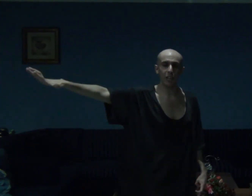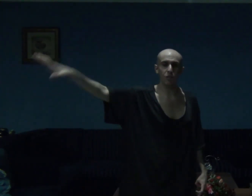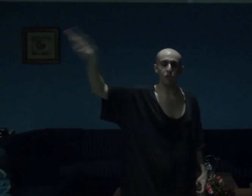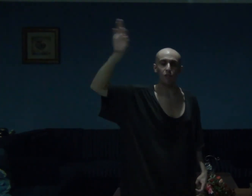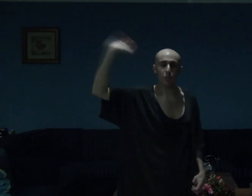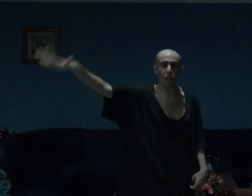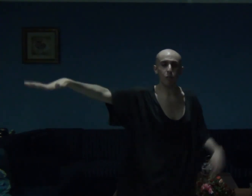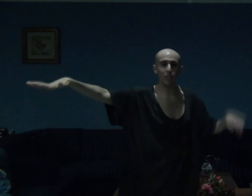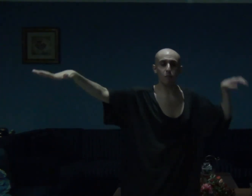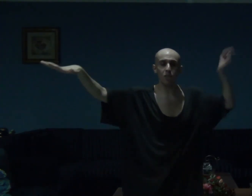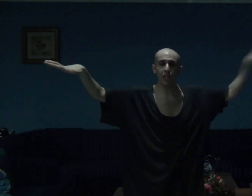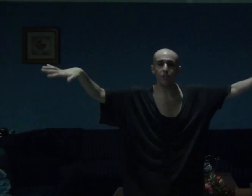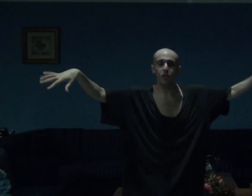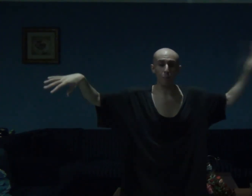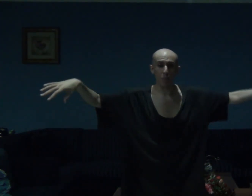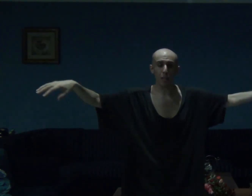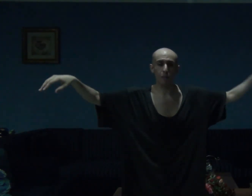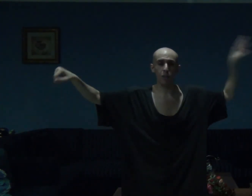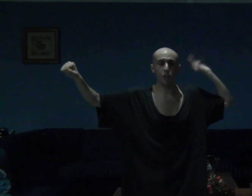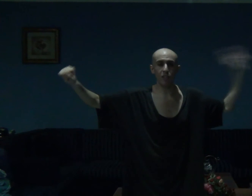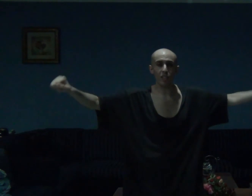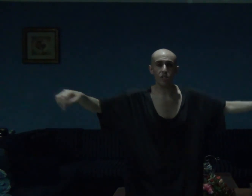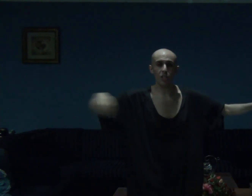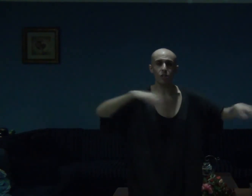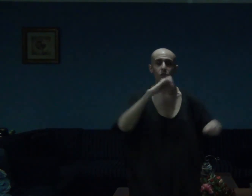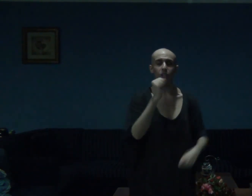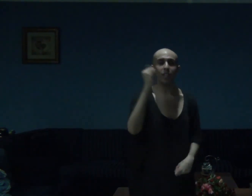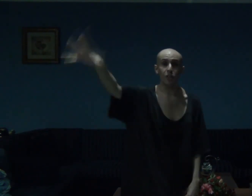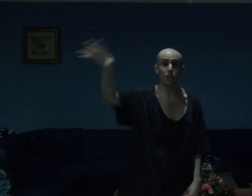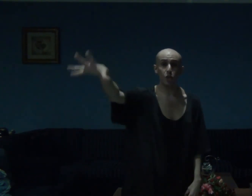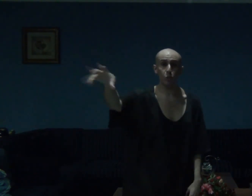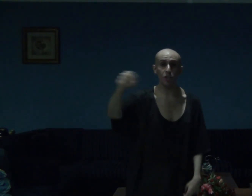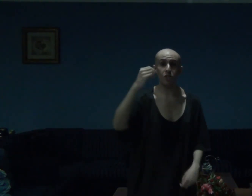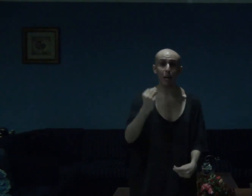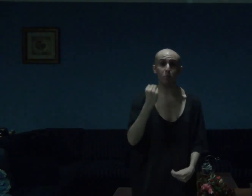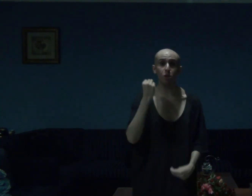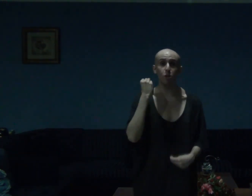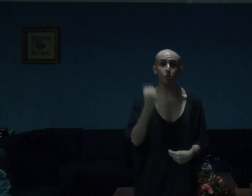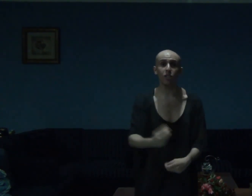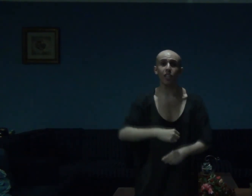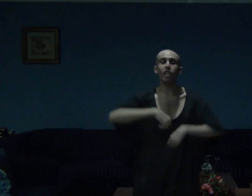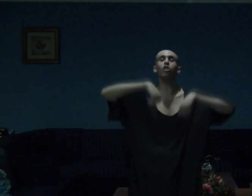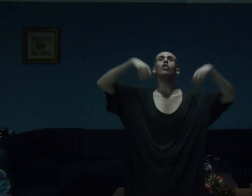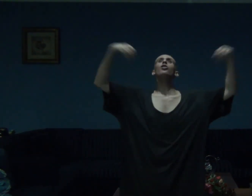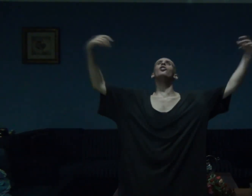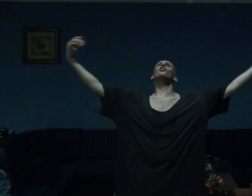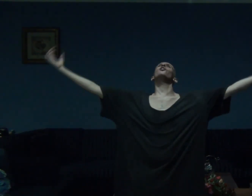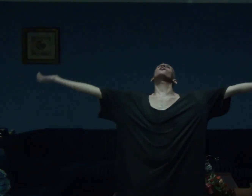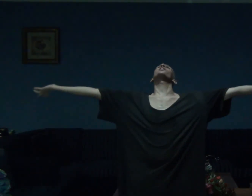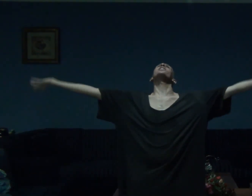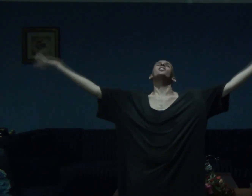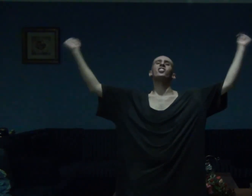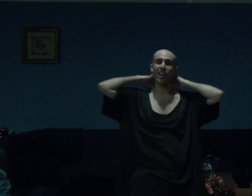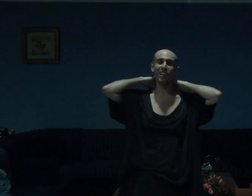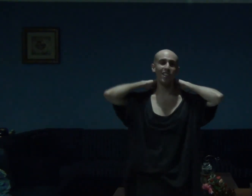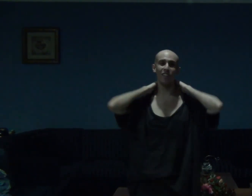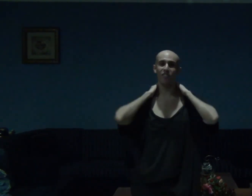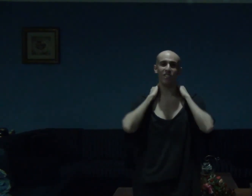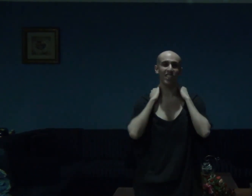hands of Rick Grimes and the people of Alexandria, and it was absolutely glorious. I loved it, guys